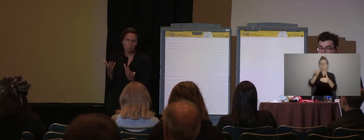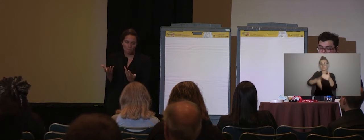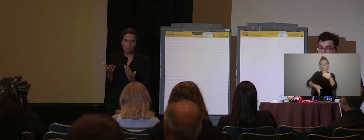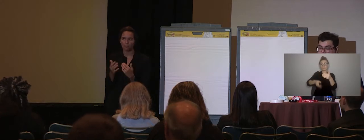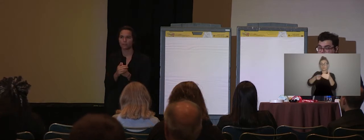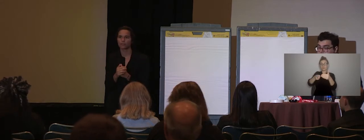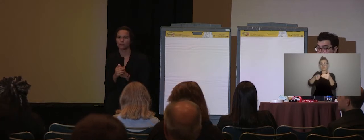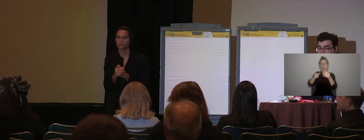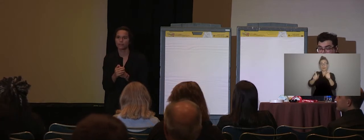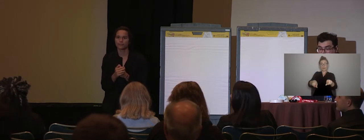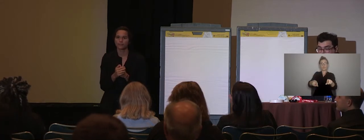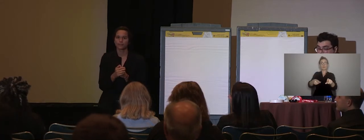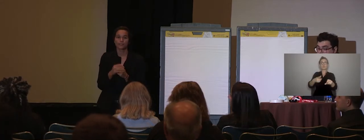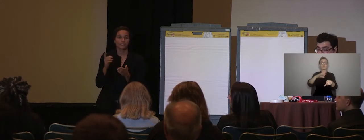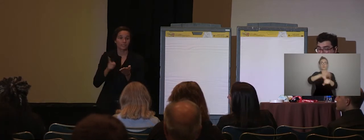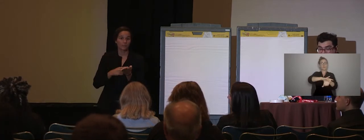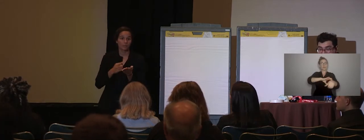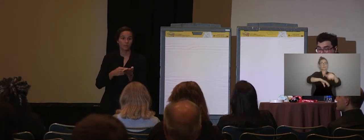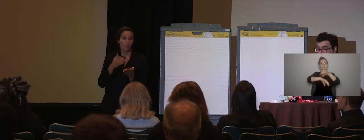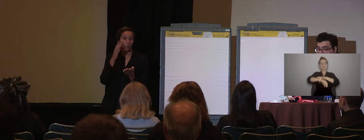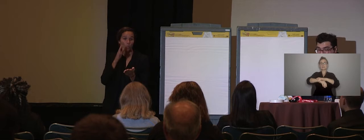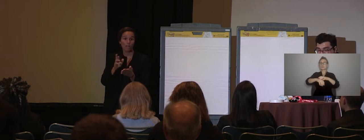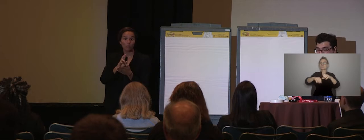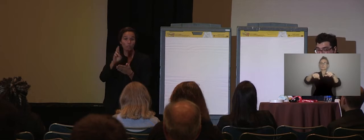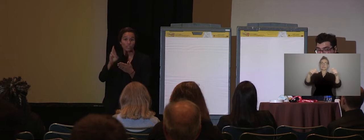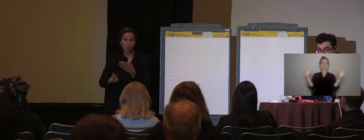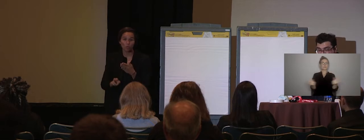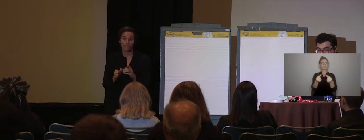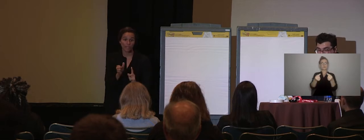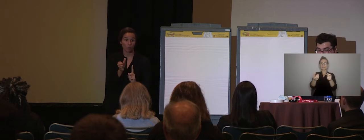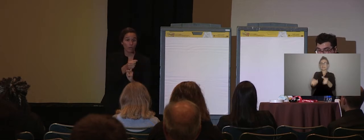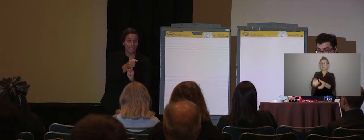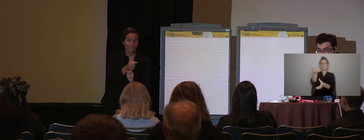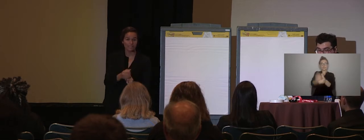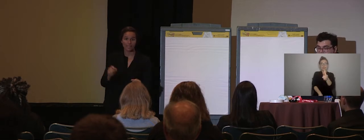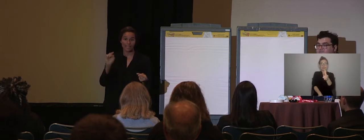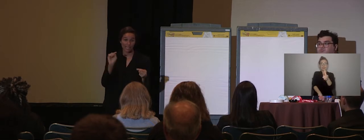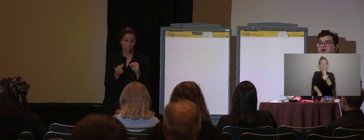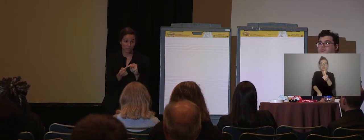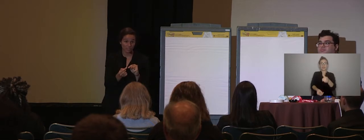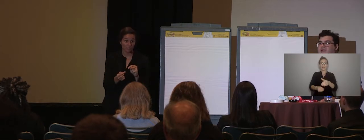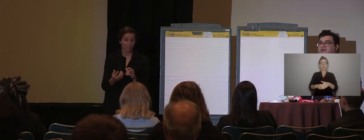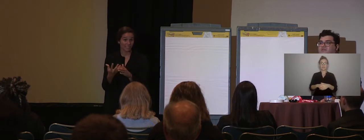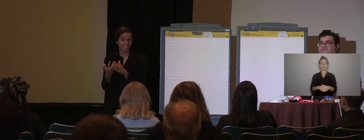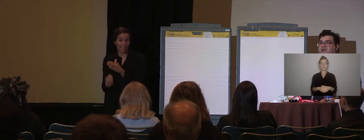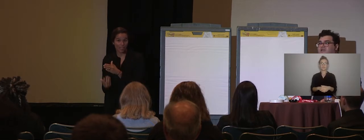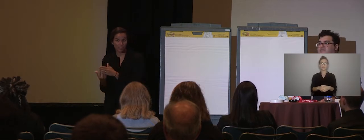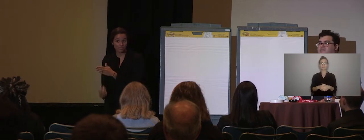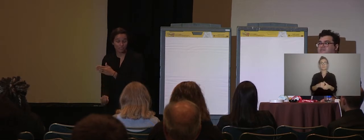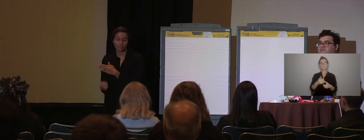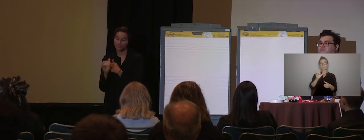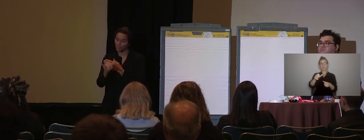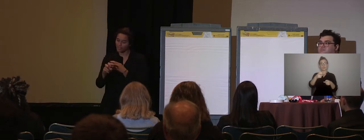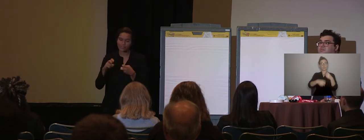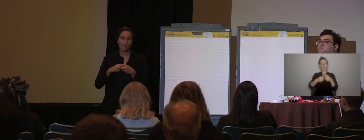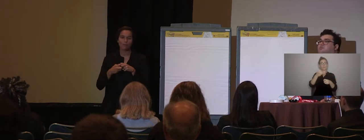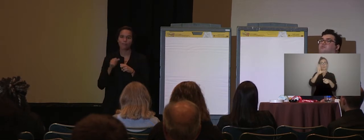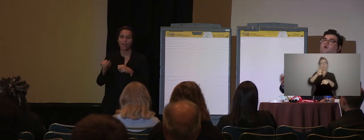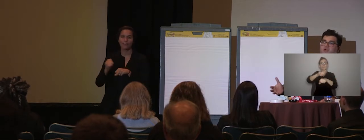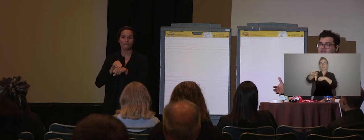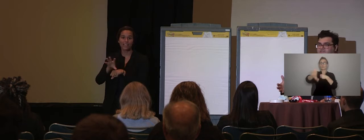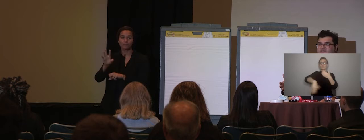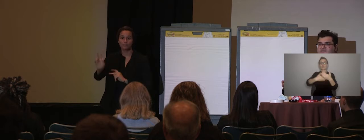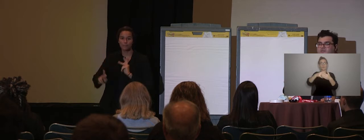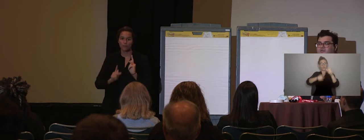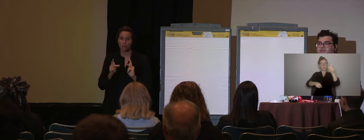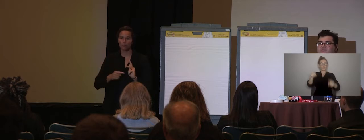will result in arrests, injuries, death. And it's a problem that affects people of